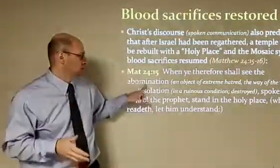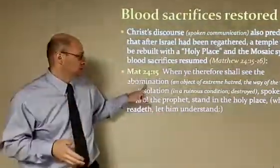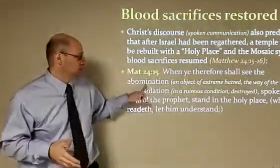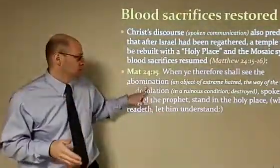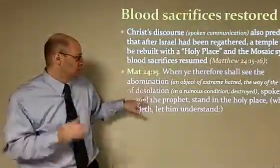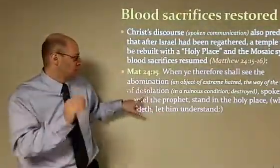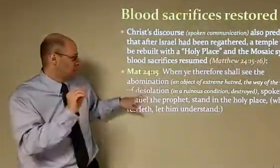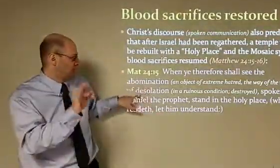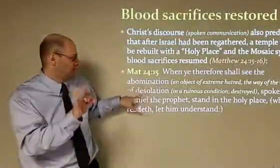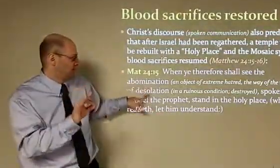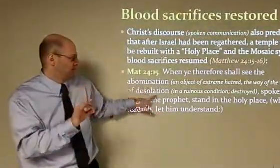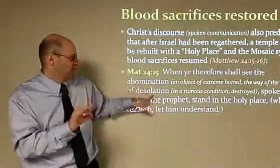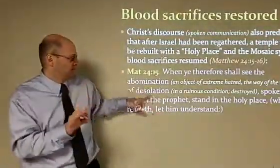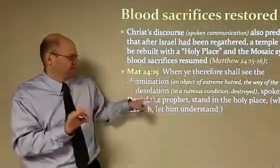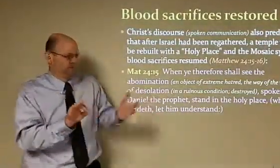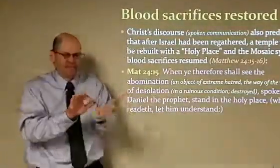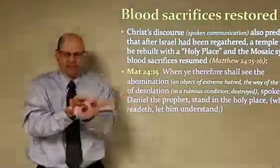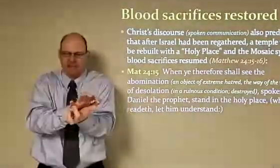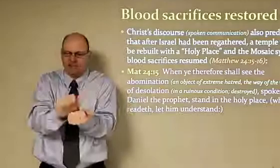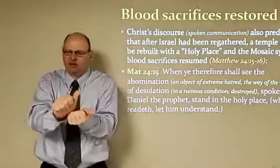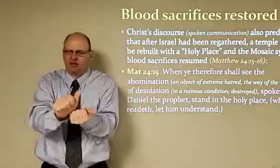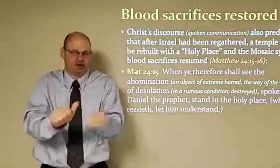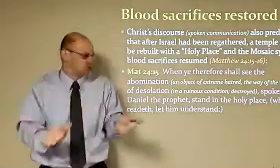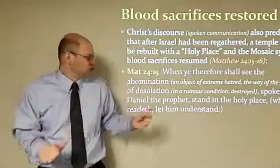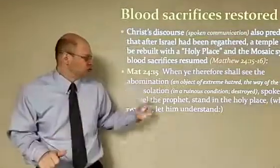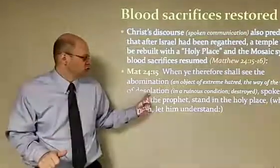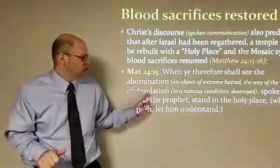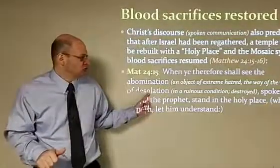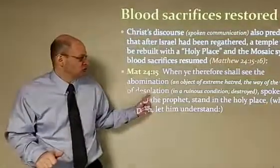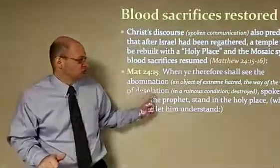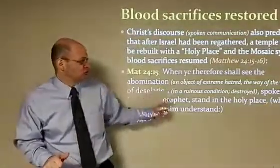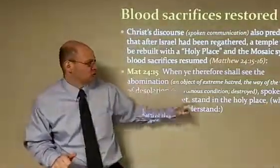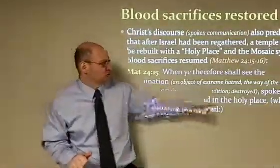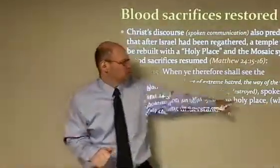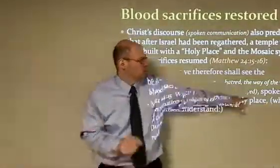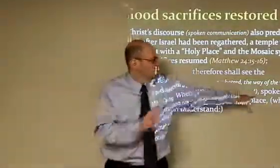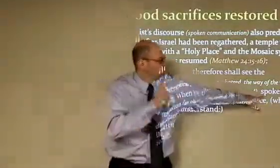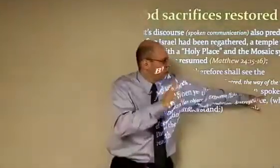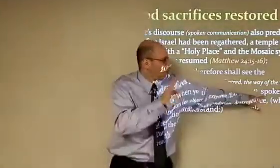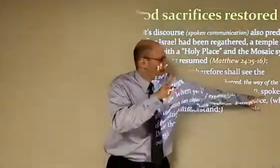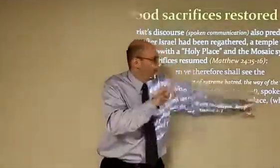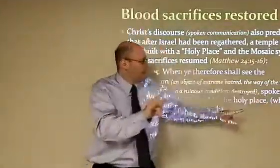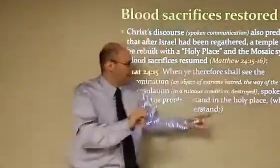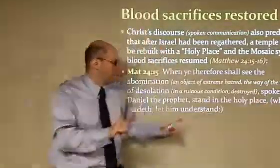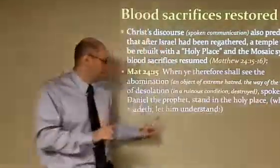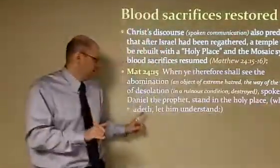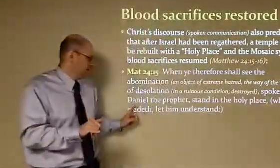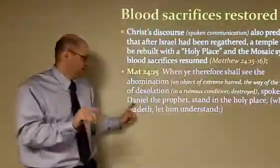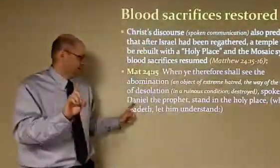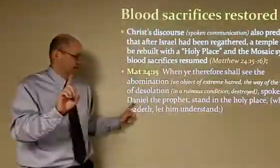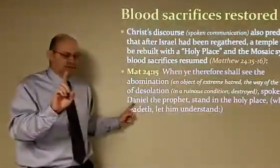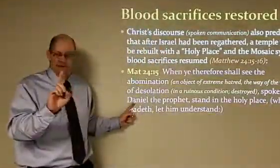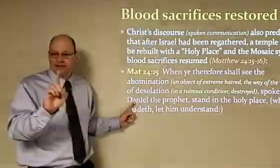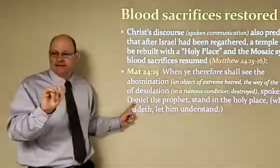is abomination, and here of desolation is destruction. Okay, spoken of by